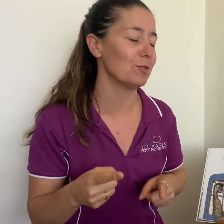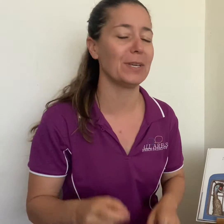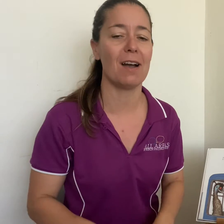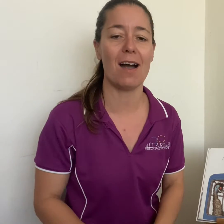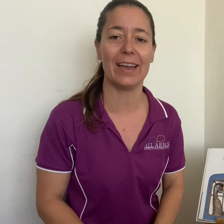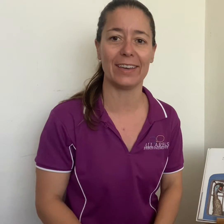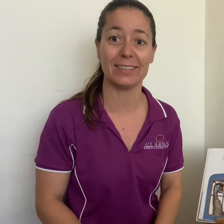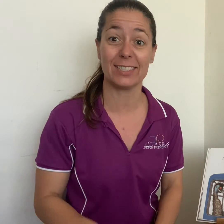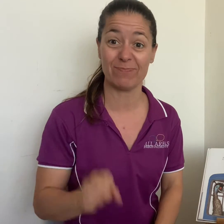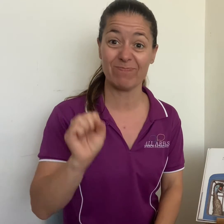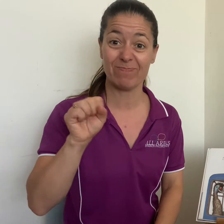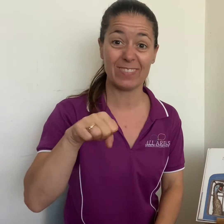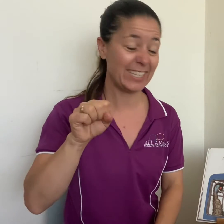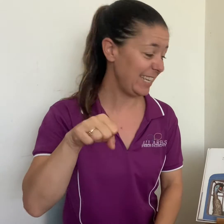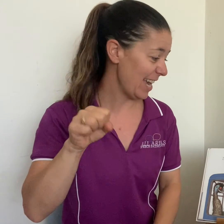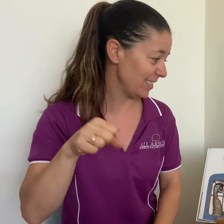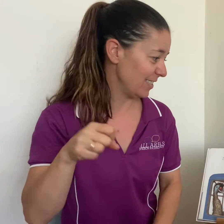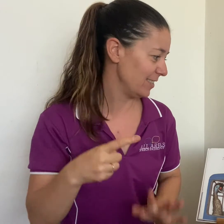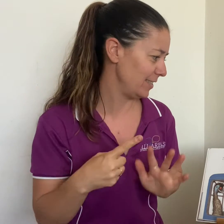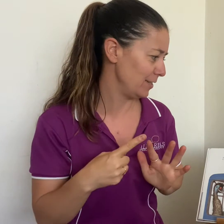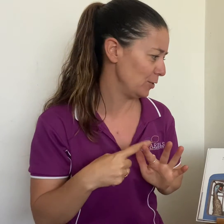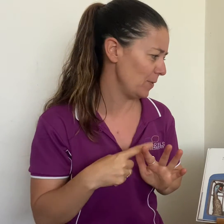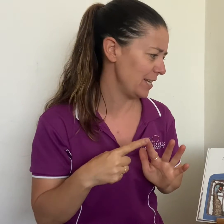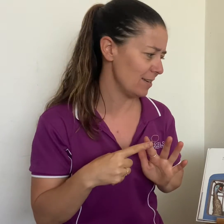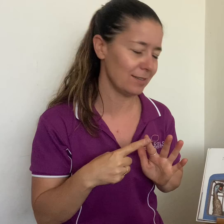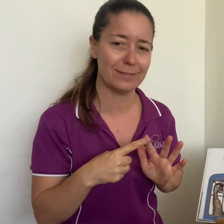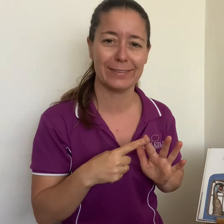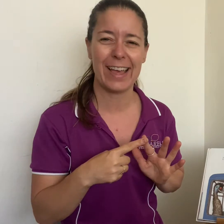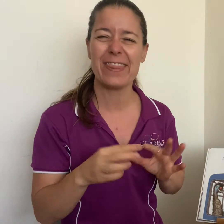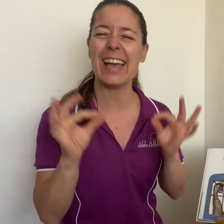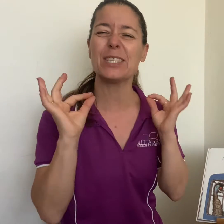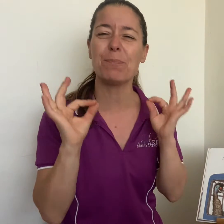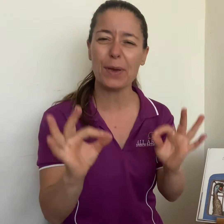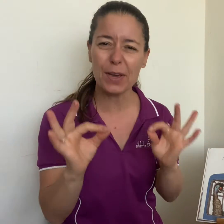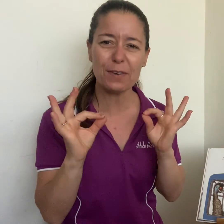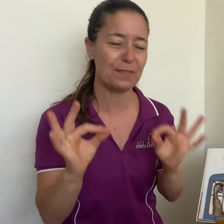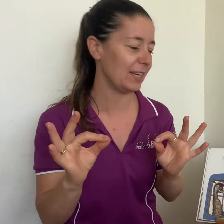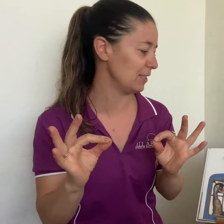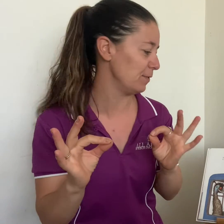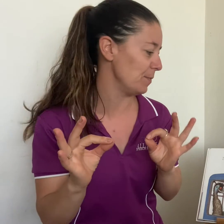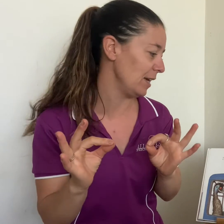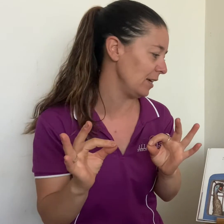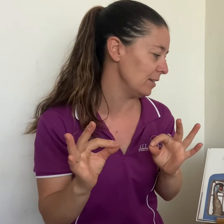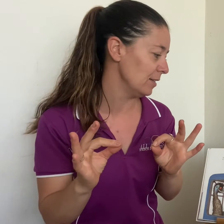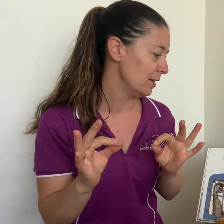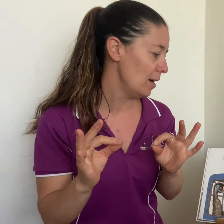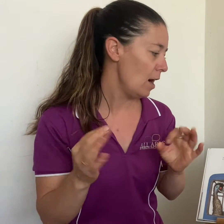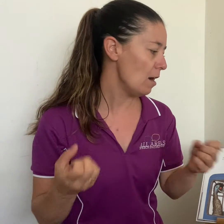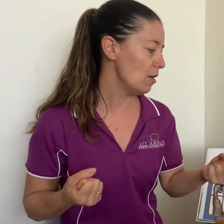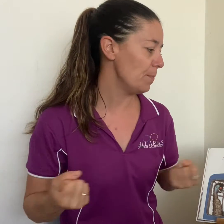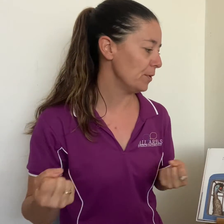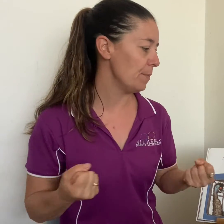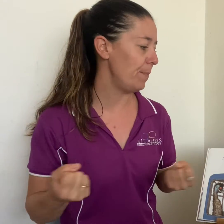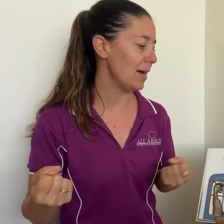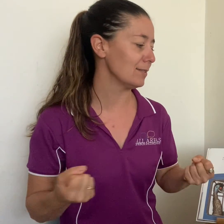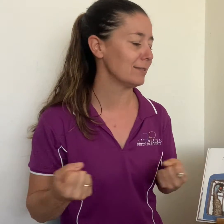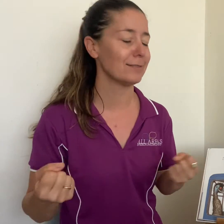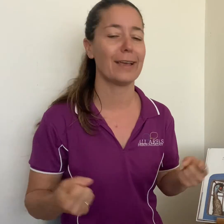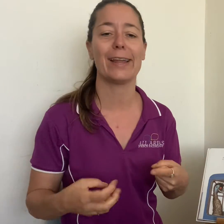be hired. Yes, said Edwina. That's perfect for me. I'll hop on a bus and I'll